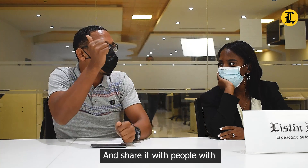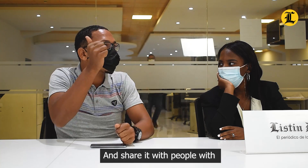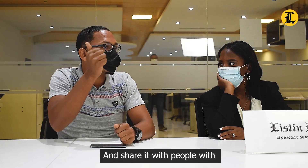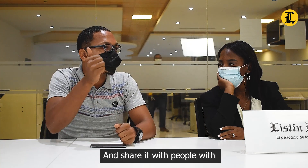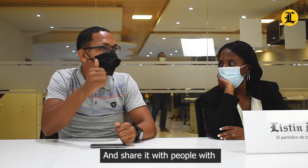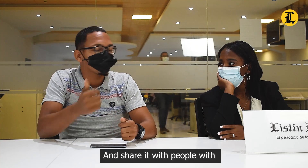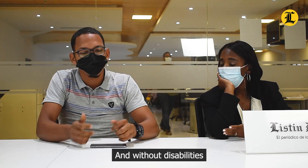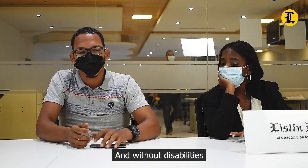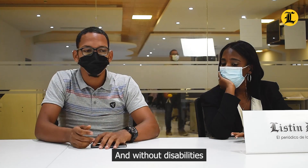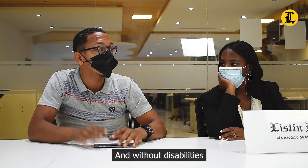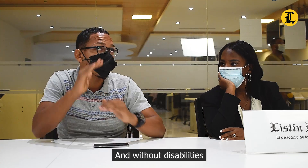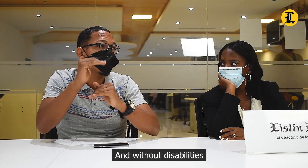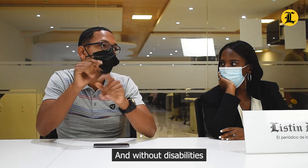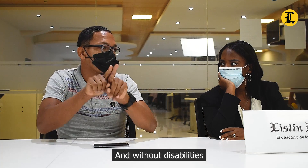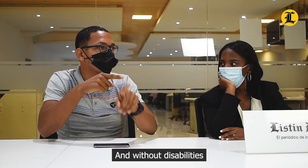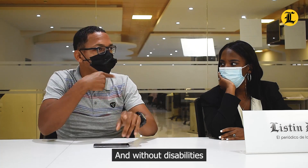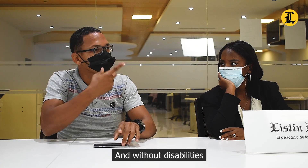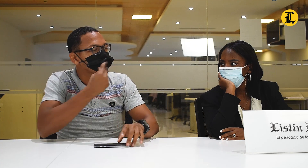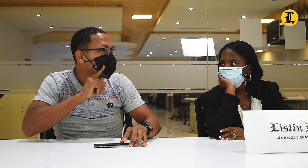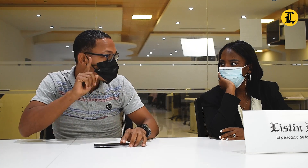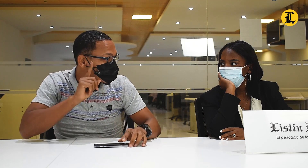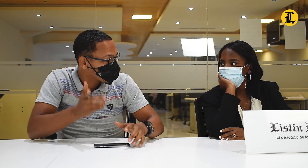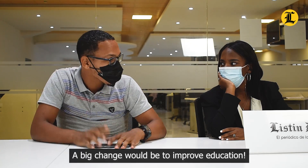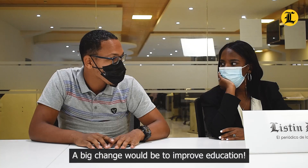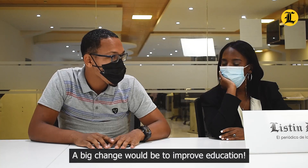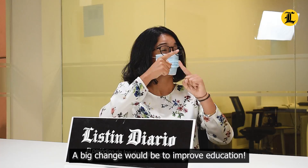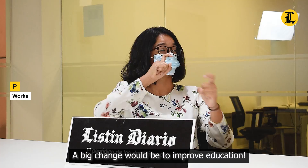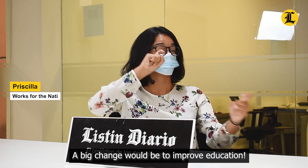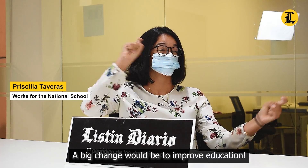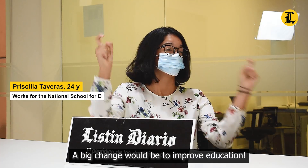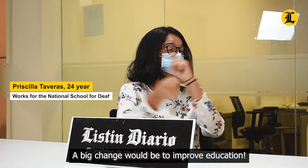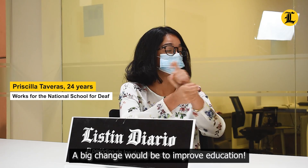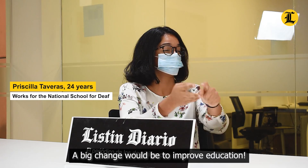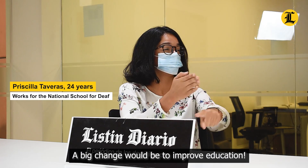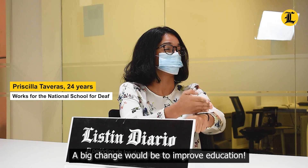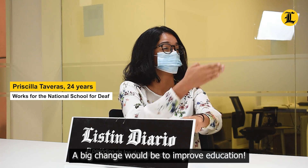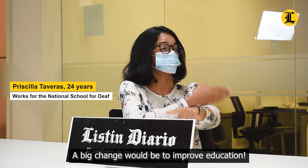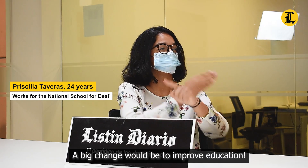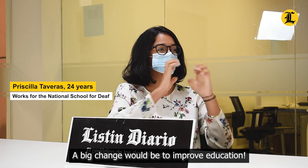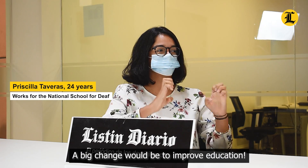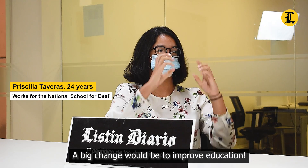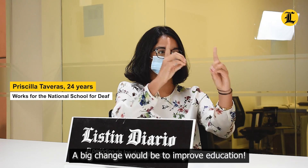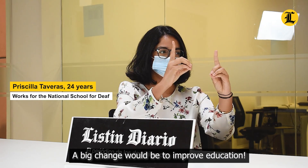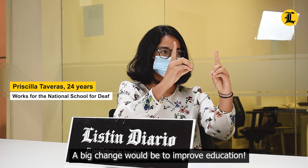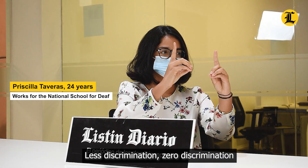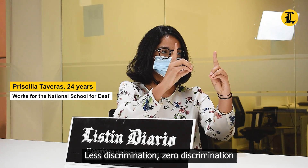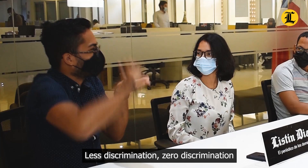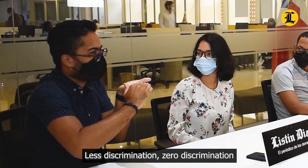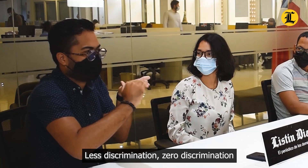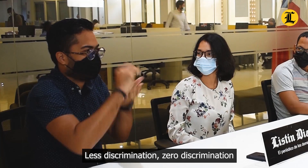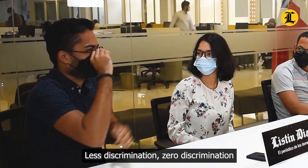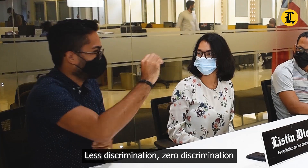and share with people with and without disabilities. A big change will be to improve education.